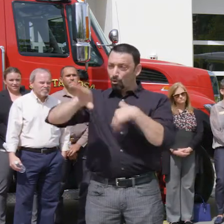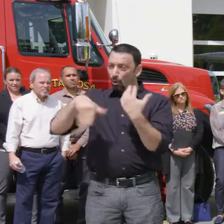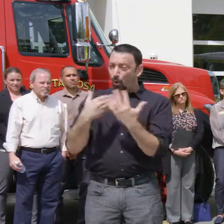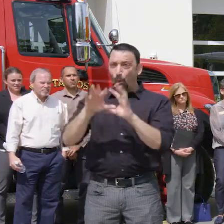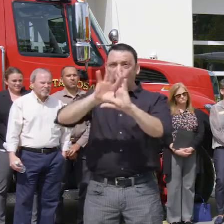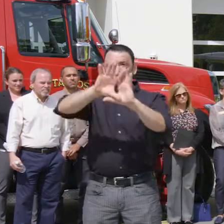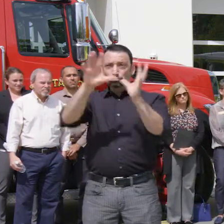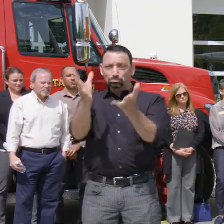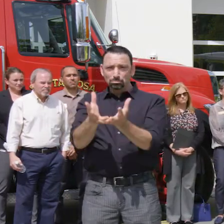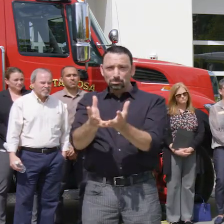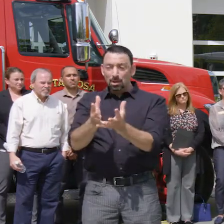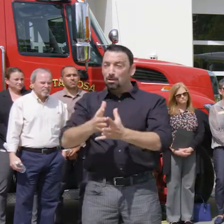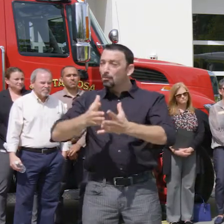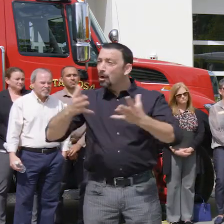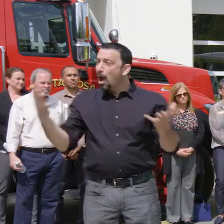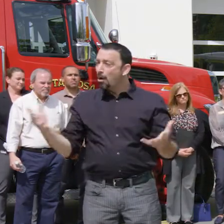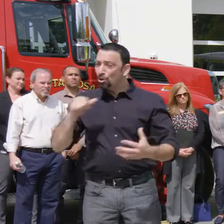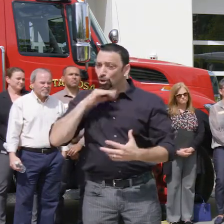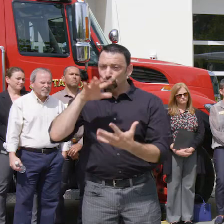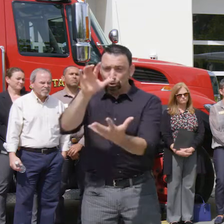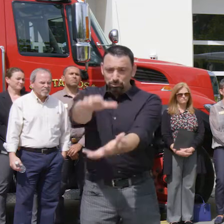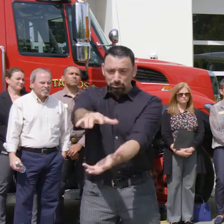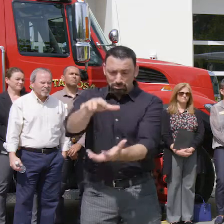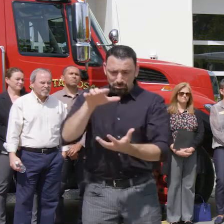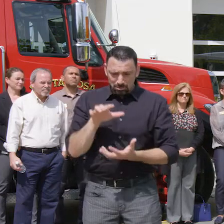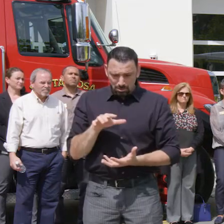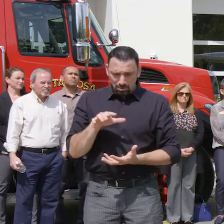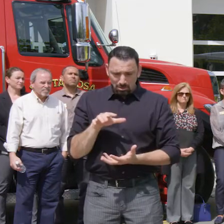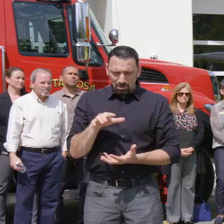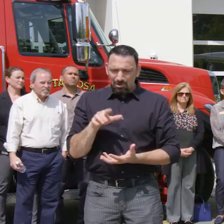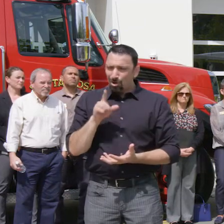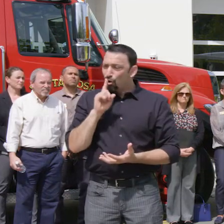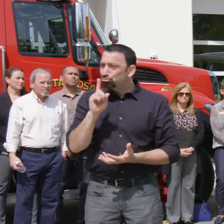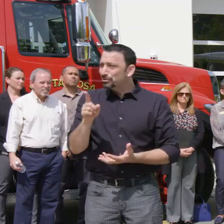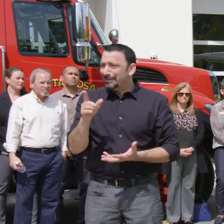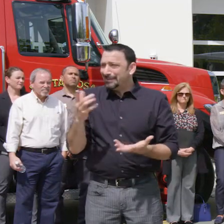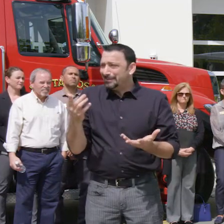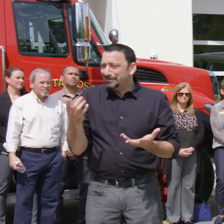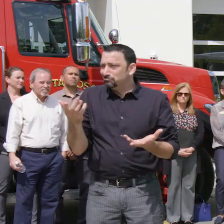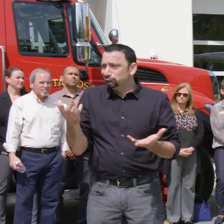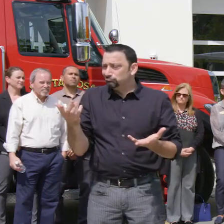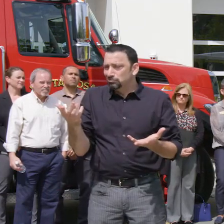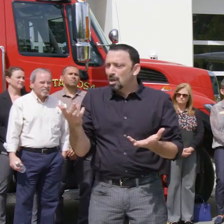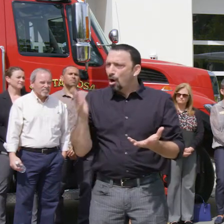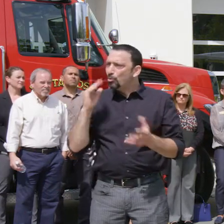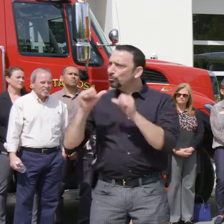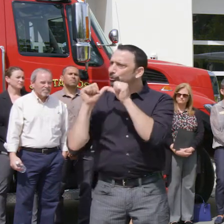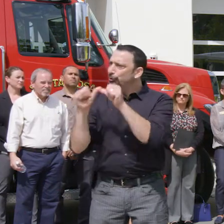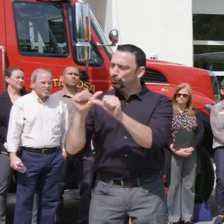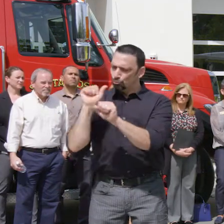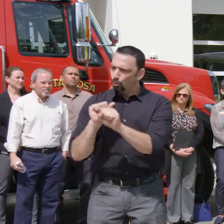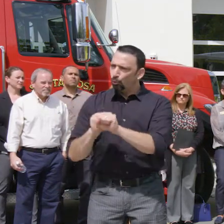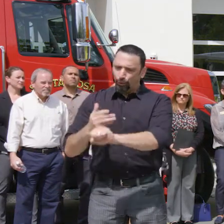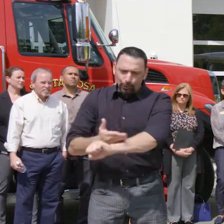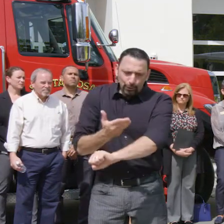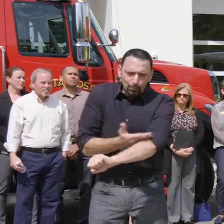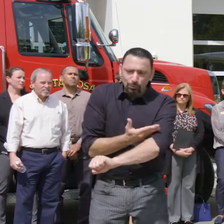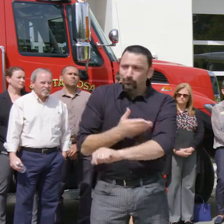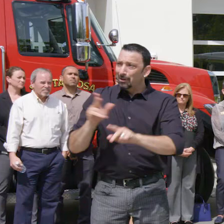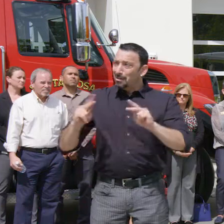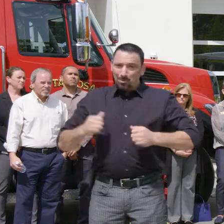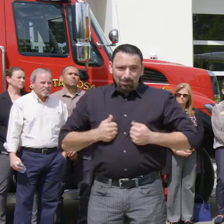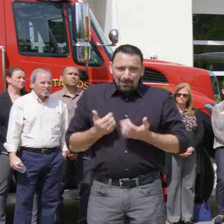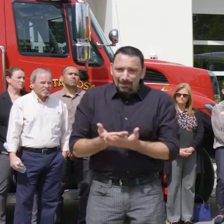this, the amount of debris was removed, it really ended up with just a handful. We'll continue to work with the resident and the community